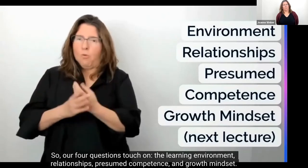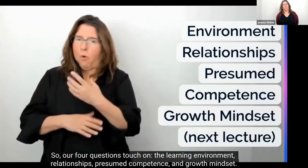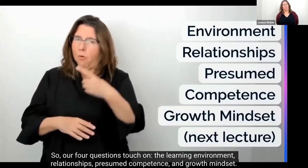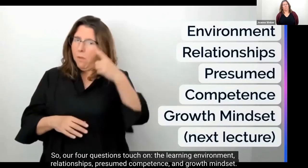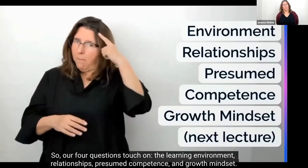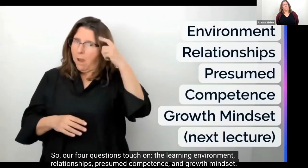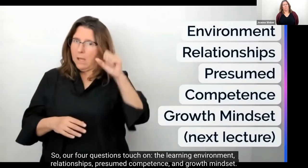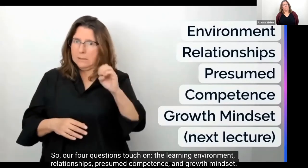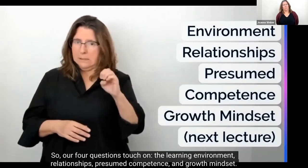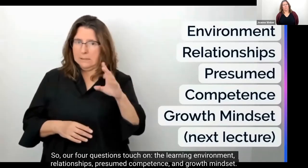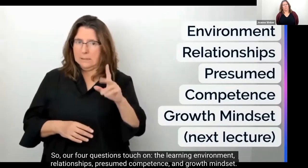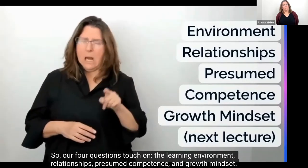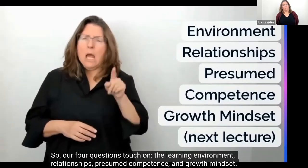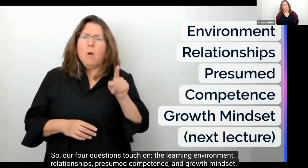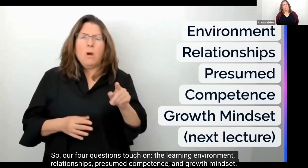and growth mindset.